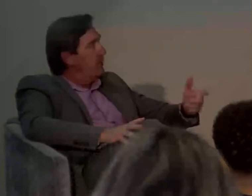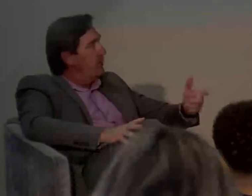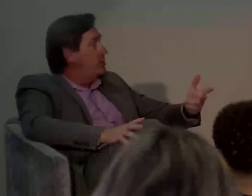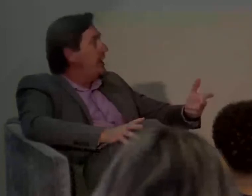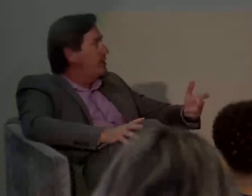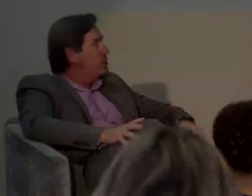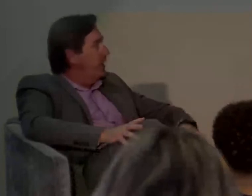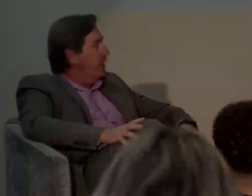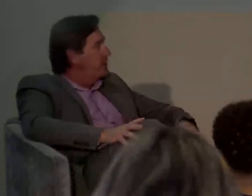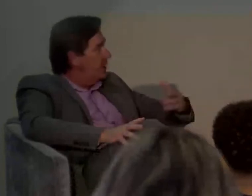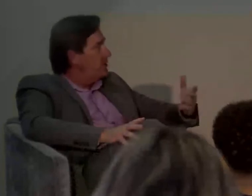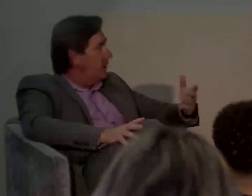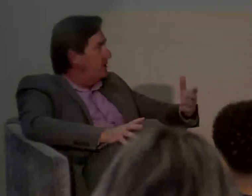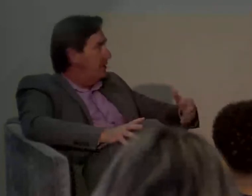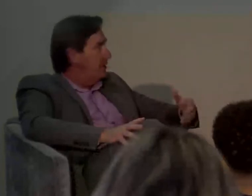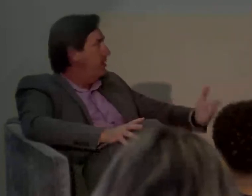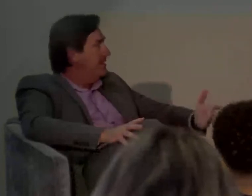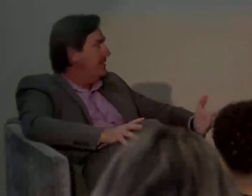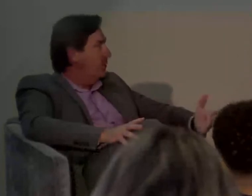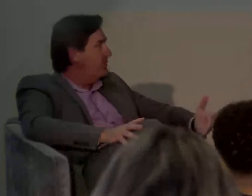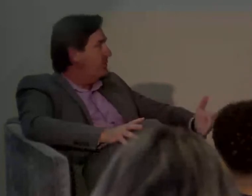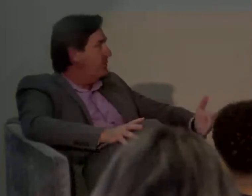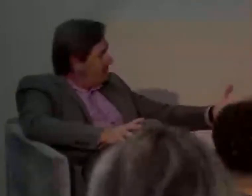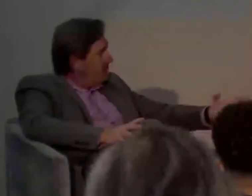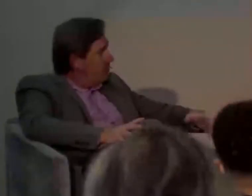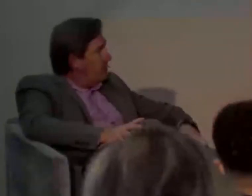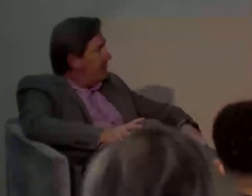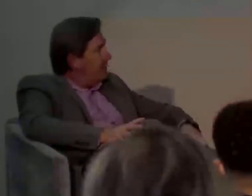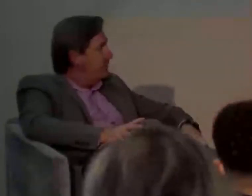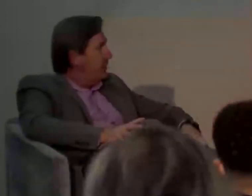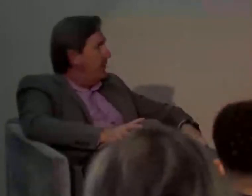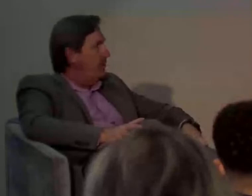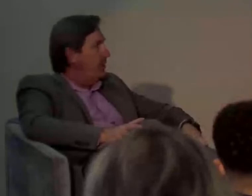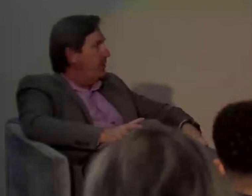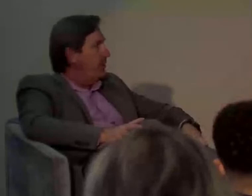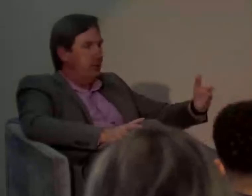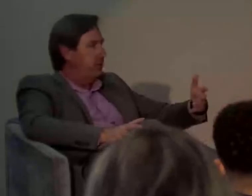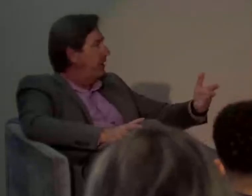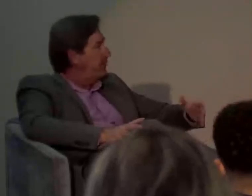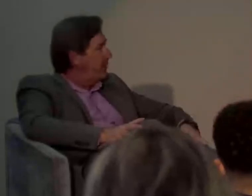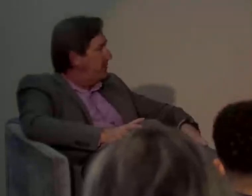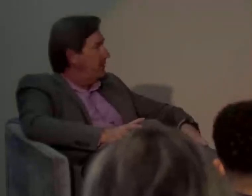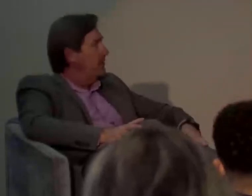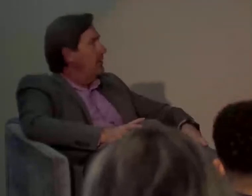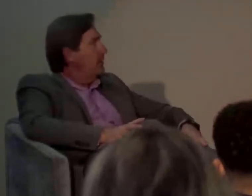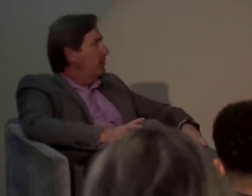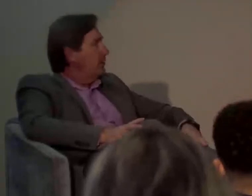of help to change the reality? It's not an easy answer. Some of the conversations we've had already about during the day